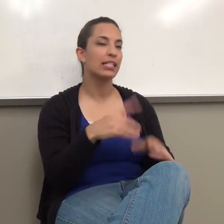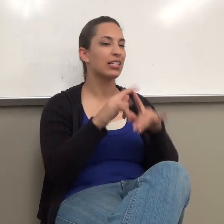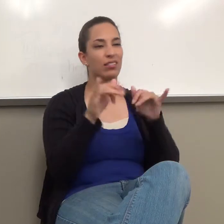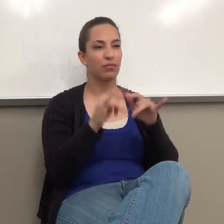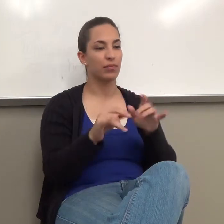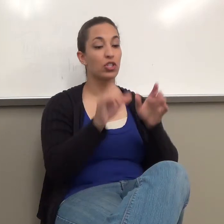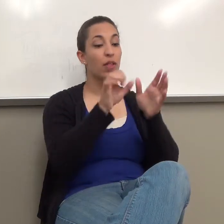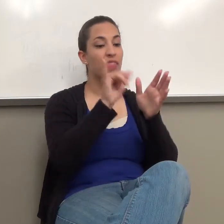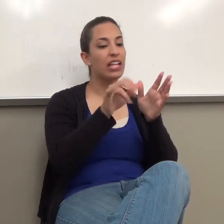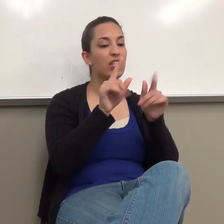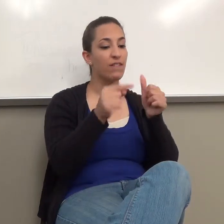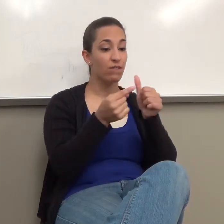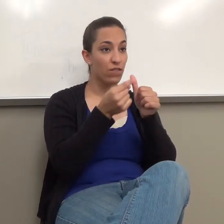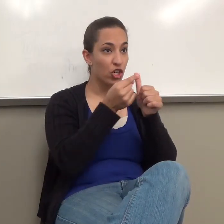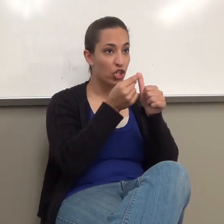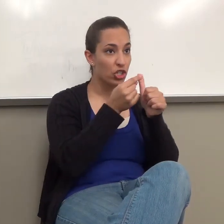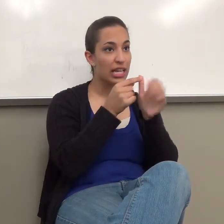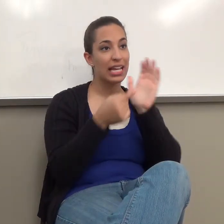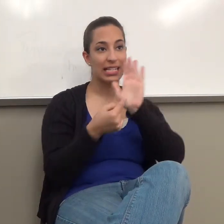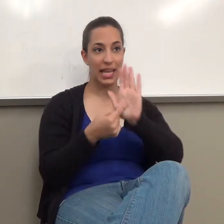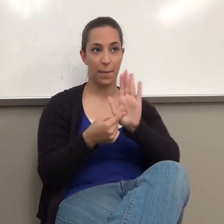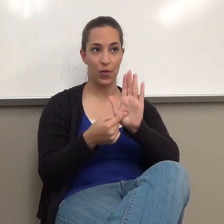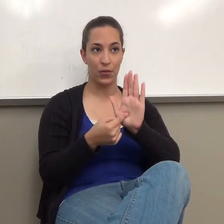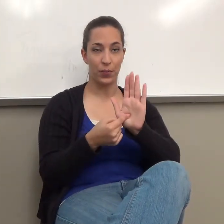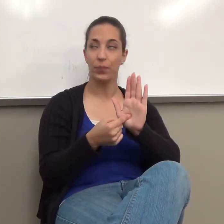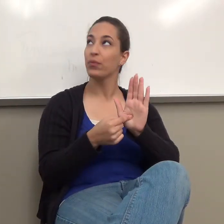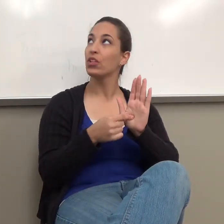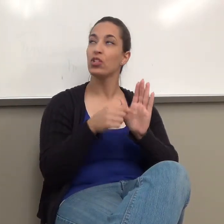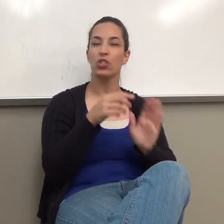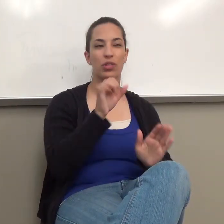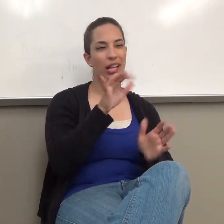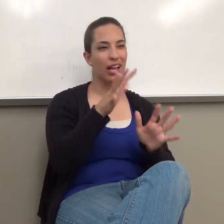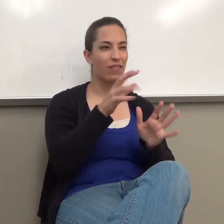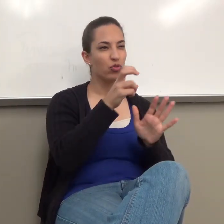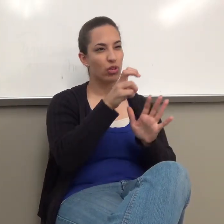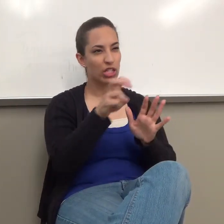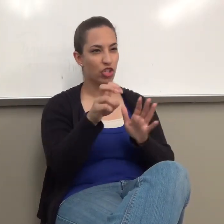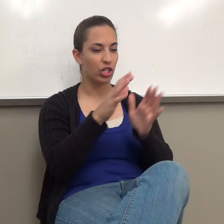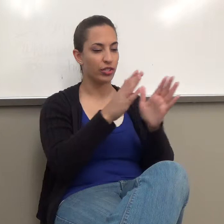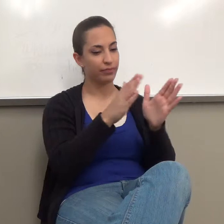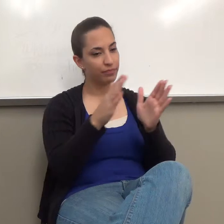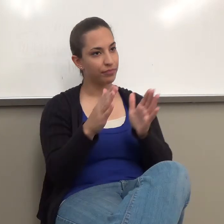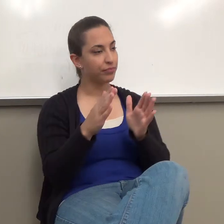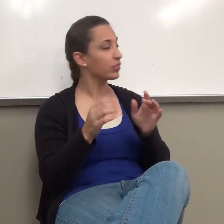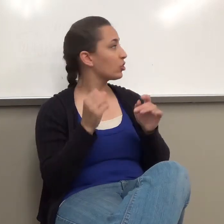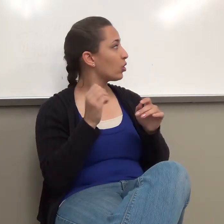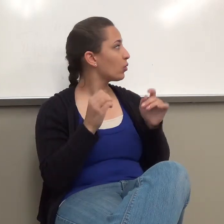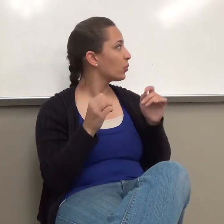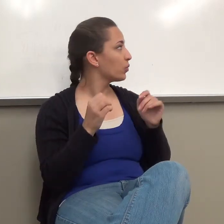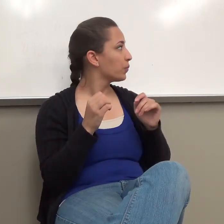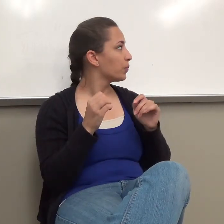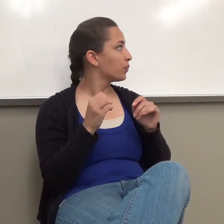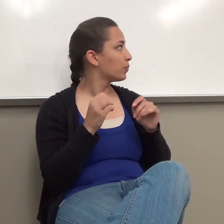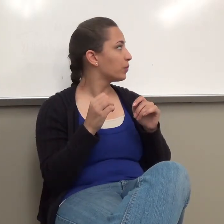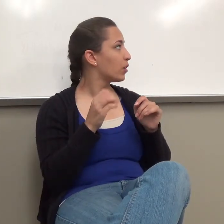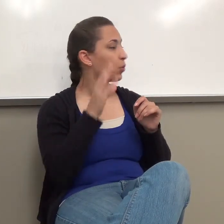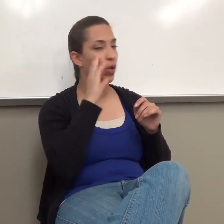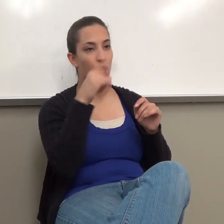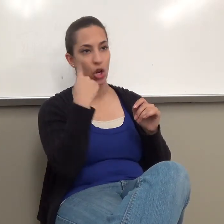person's first example. So again, we're looking at something that's going to look like this.